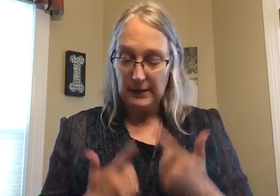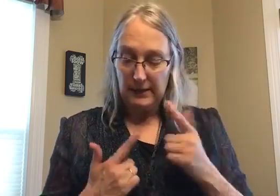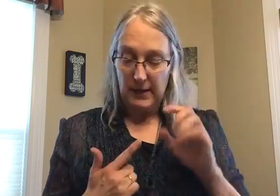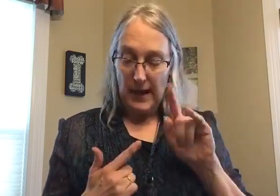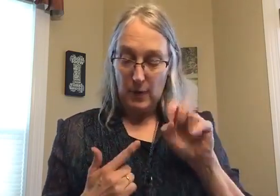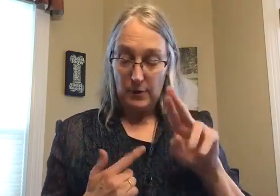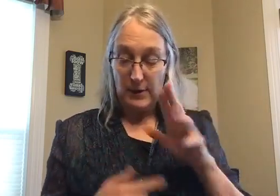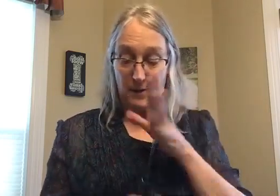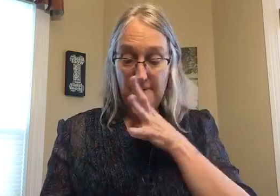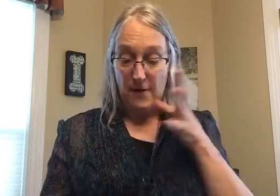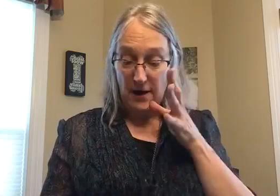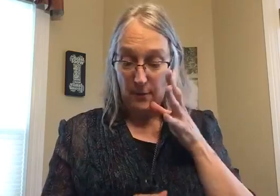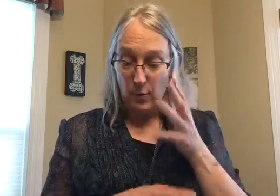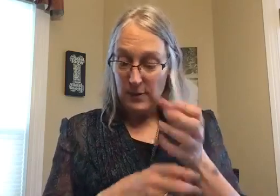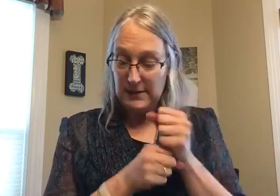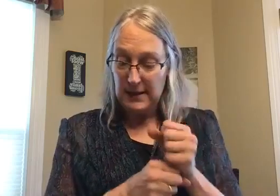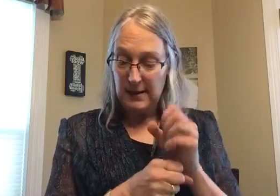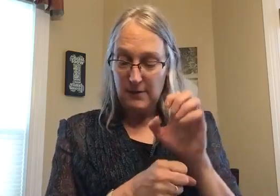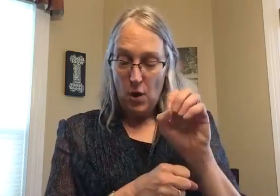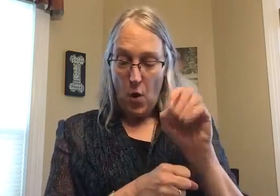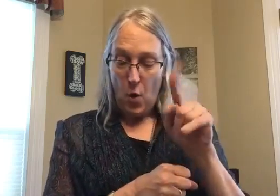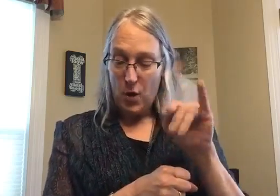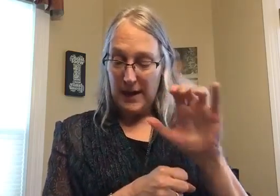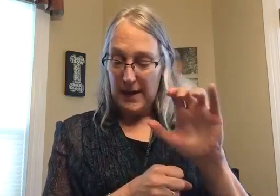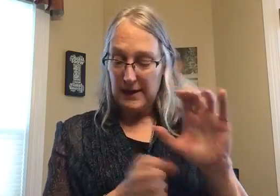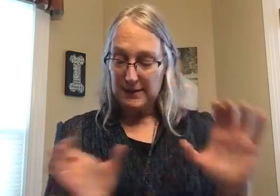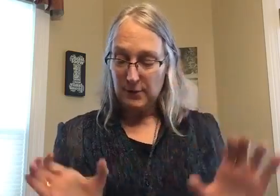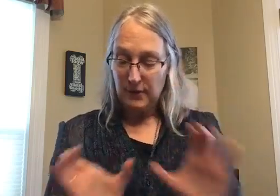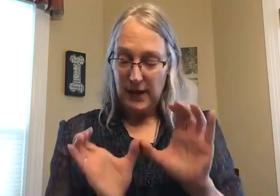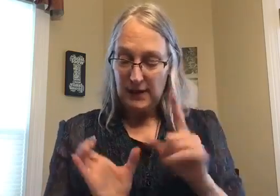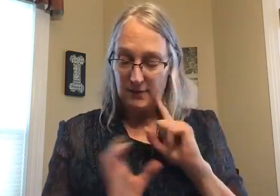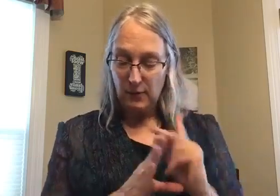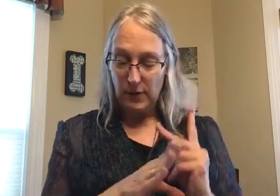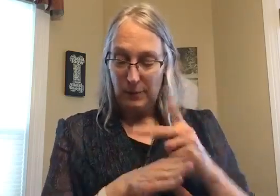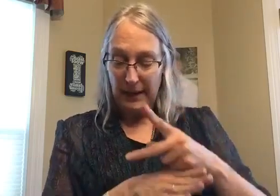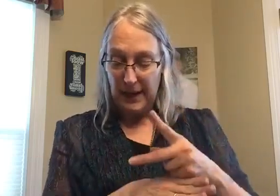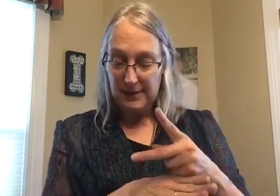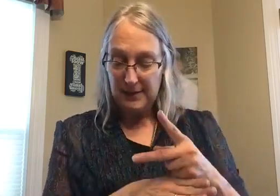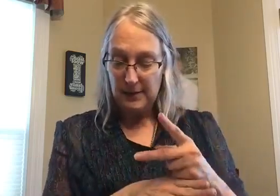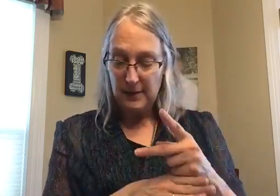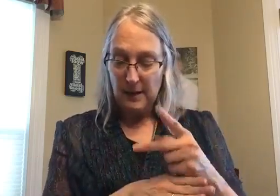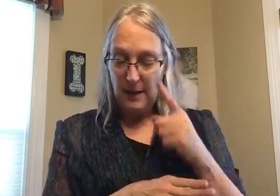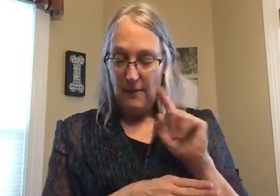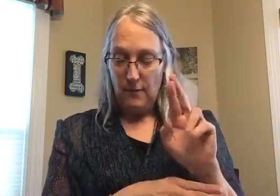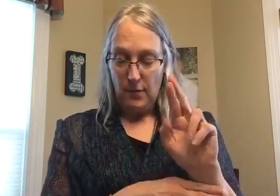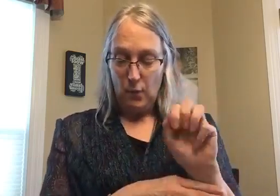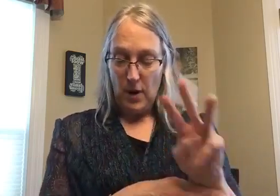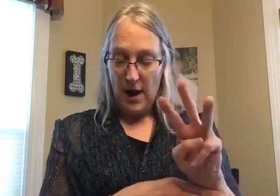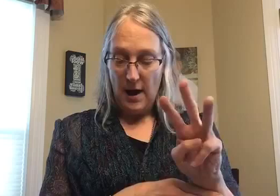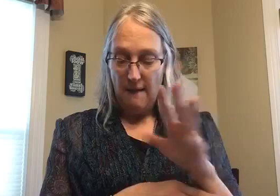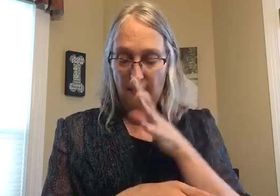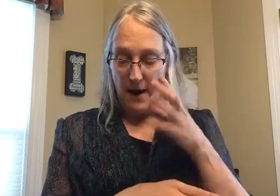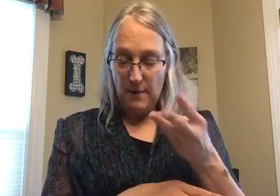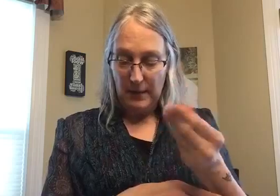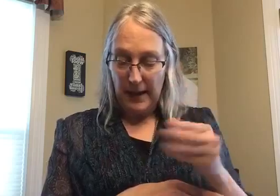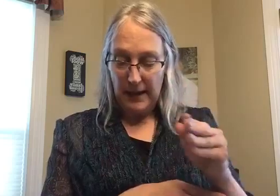Living Ecuador Farm received organic certification for the plants, for the raw farmland